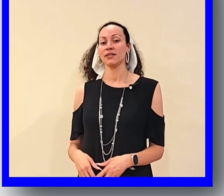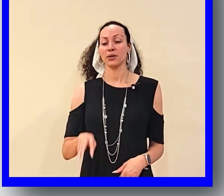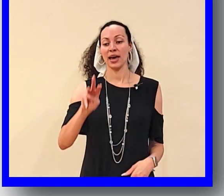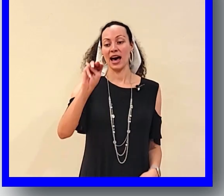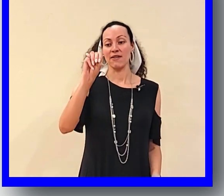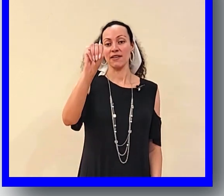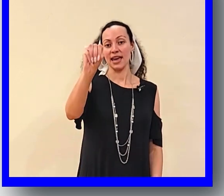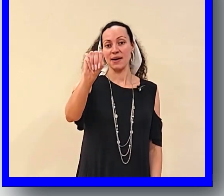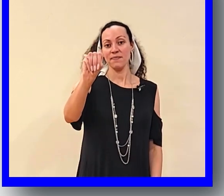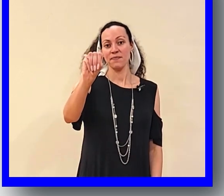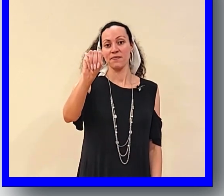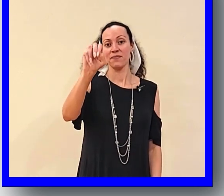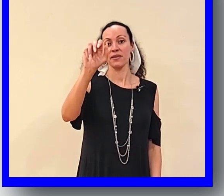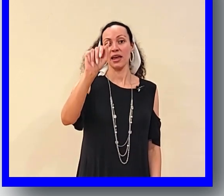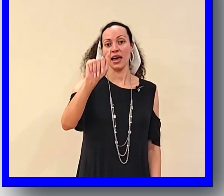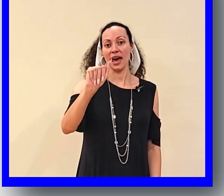M-A-L-L. So we have